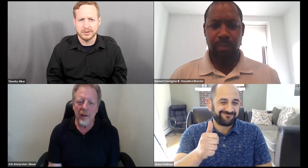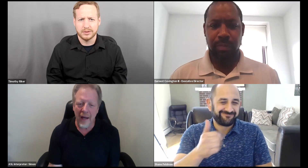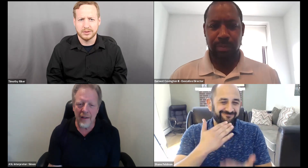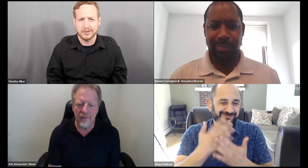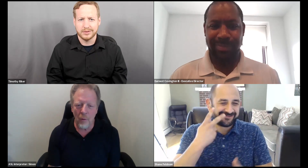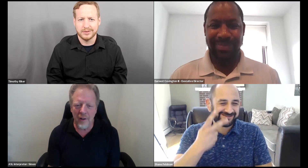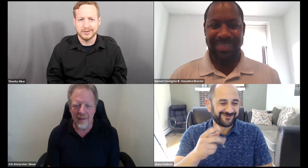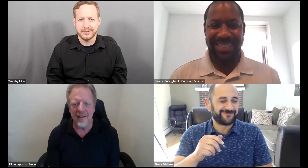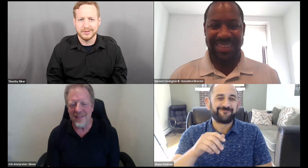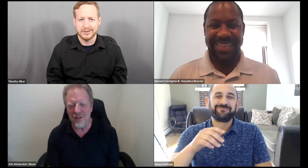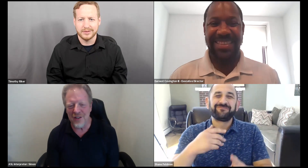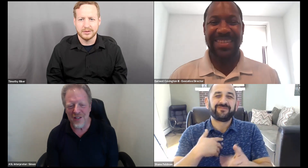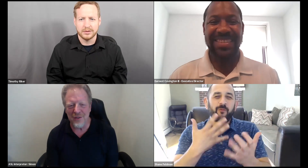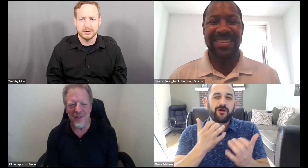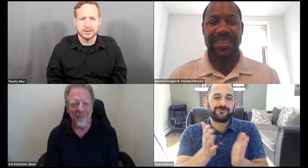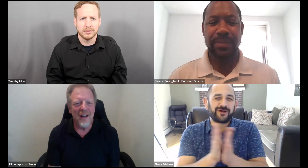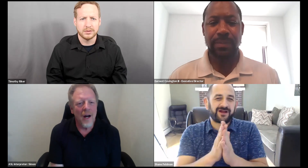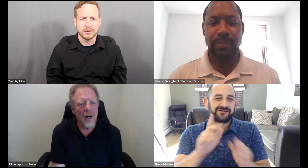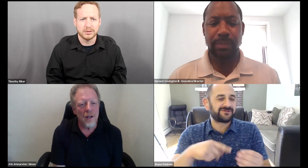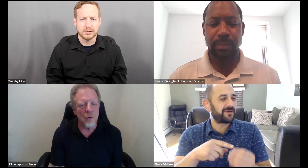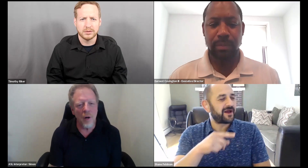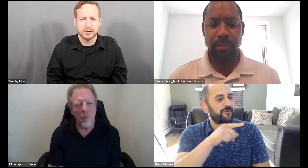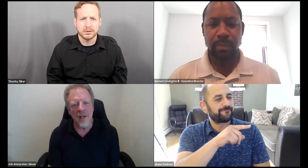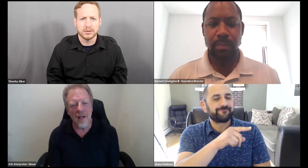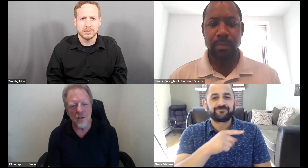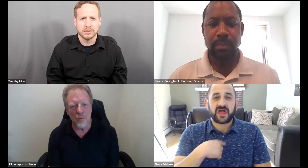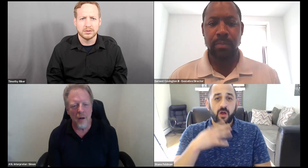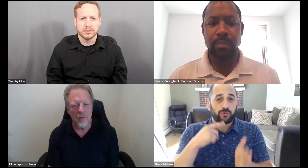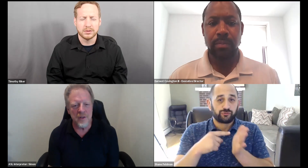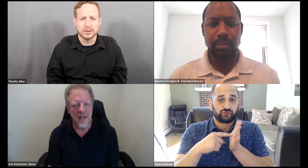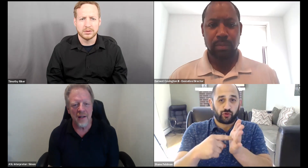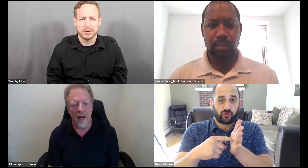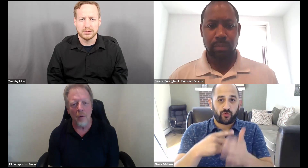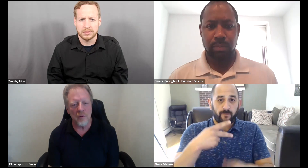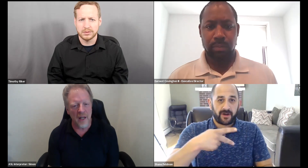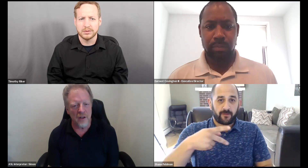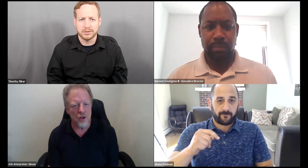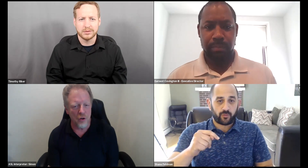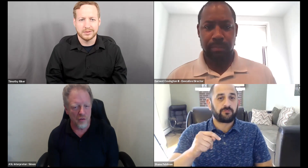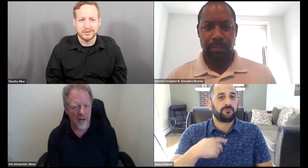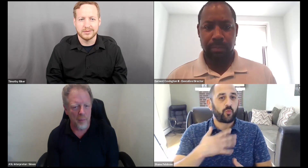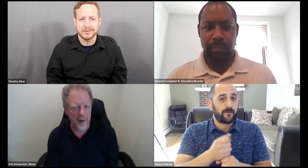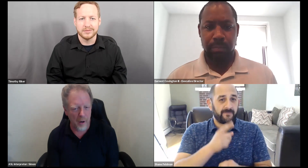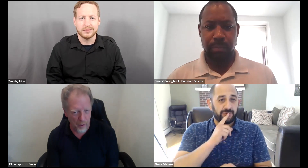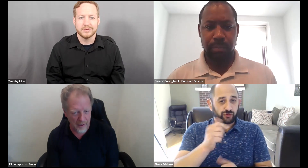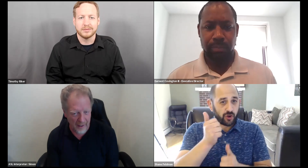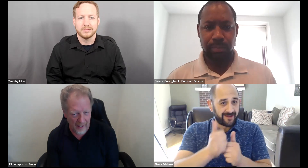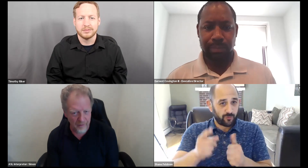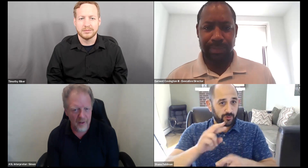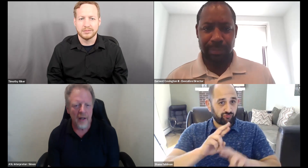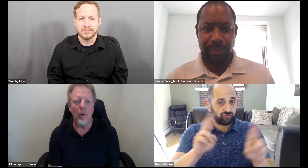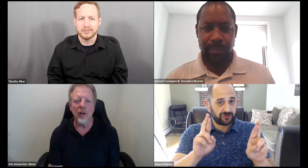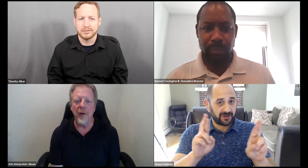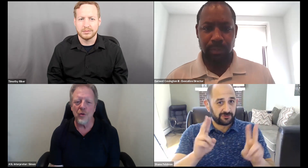I wanted to add, if you wanted to add, yes, it's good to see you too. So what I wanted to ask you about was that I would like to show you right now a PowerPoint that I